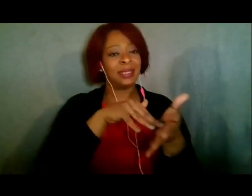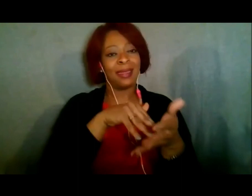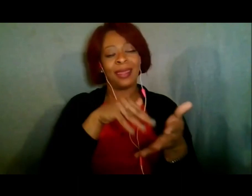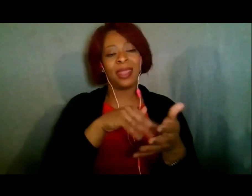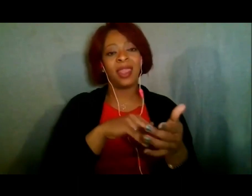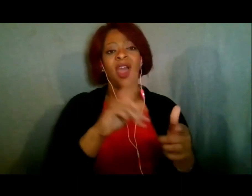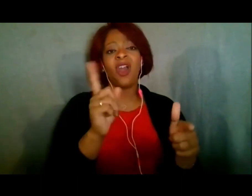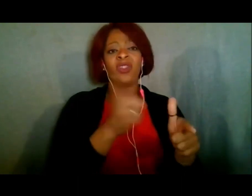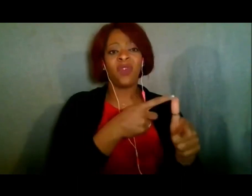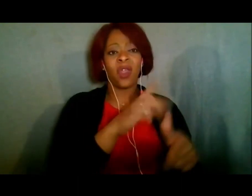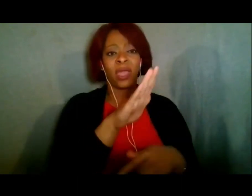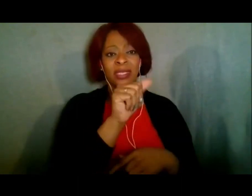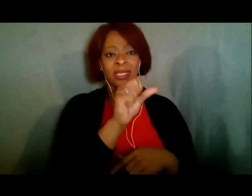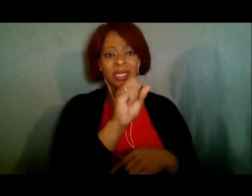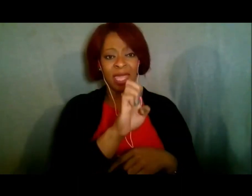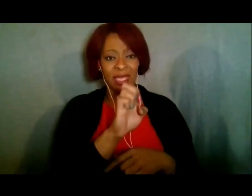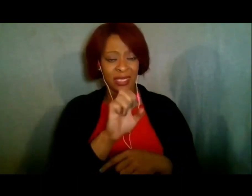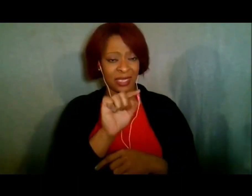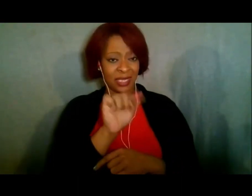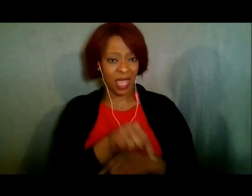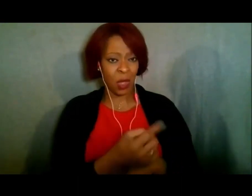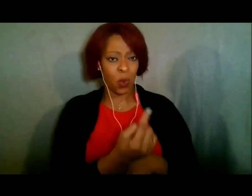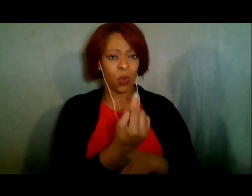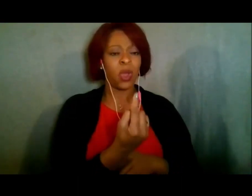first cases were ones that